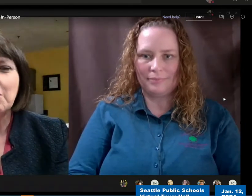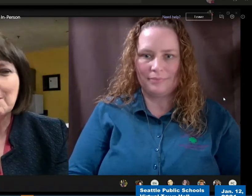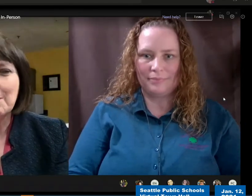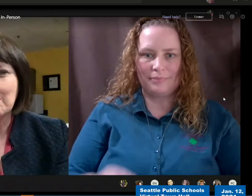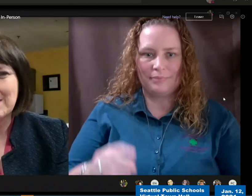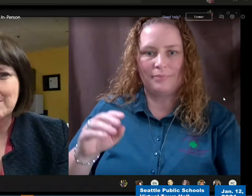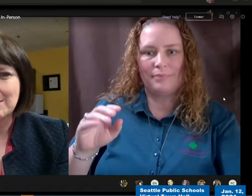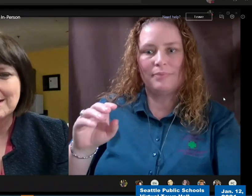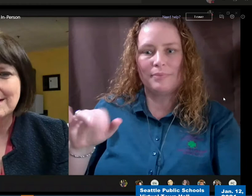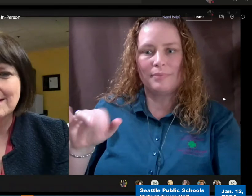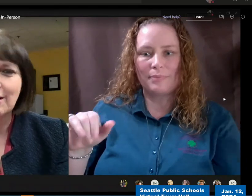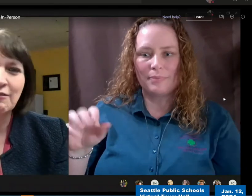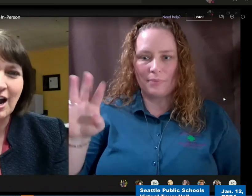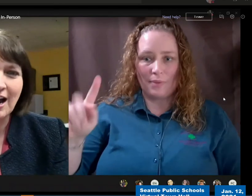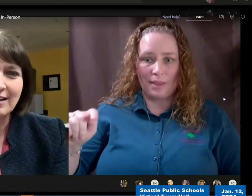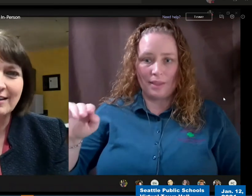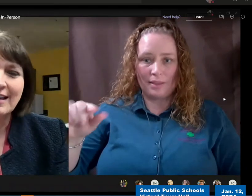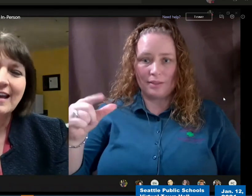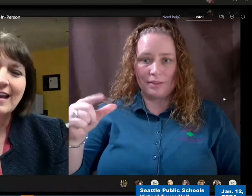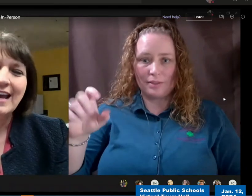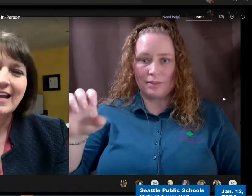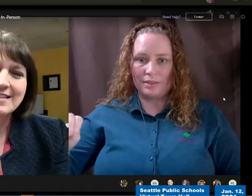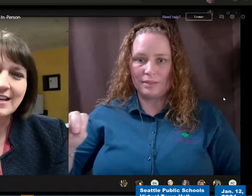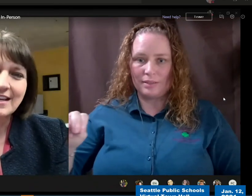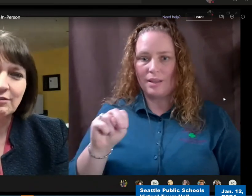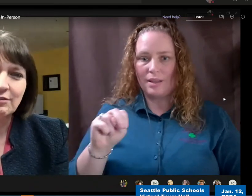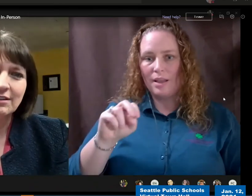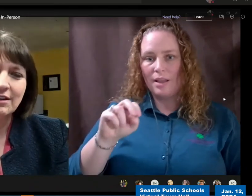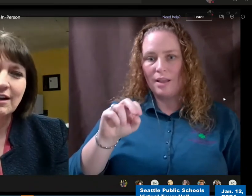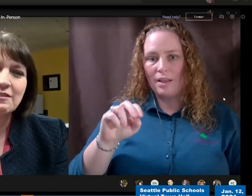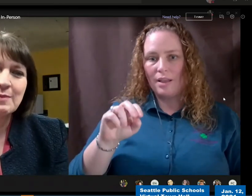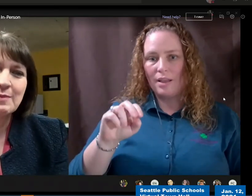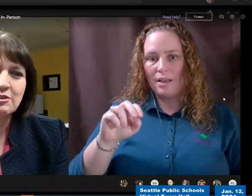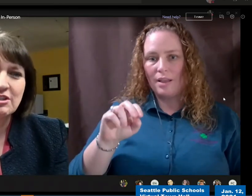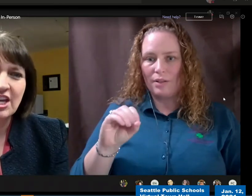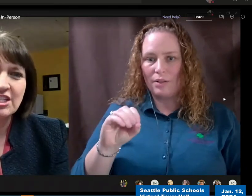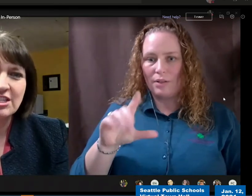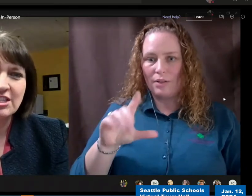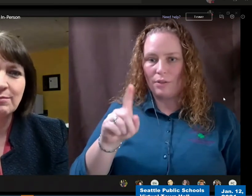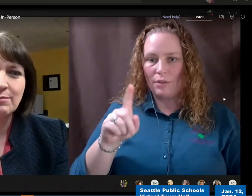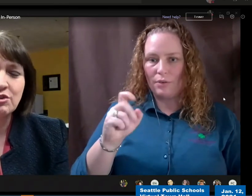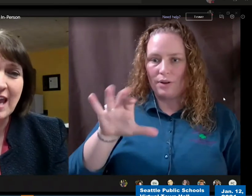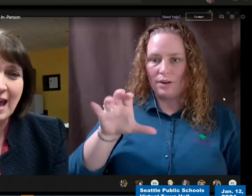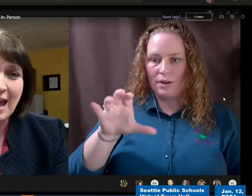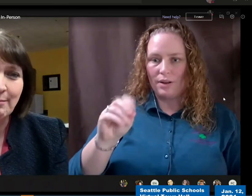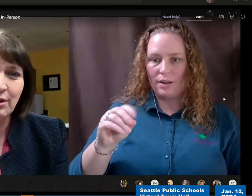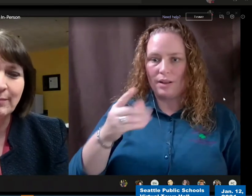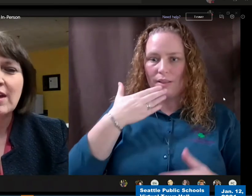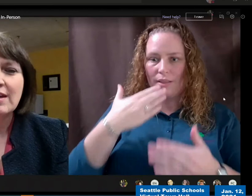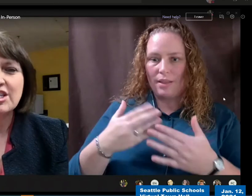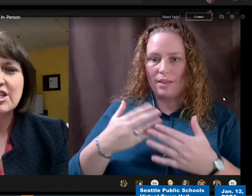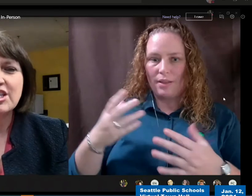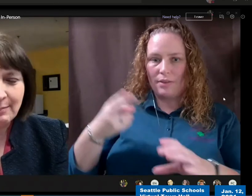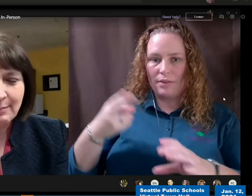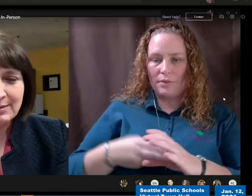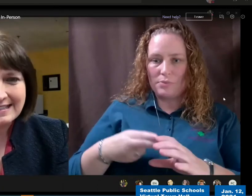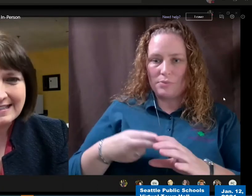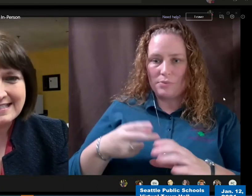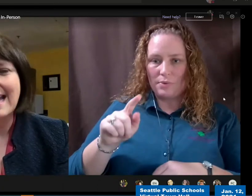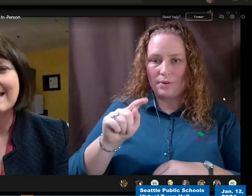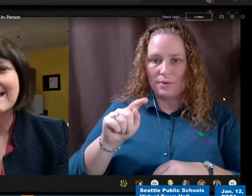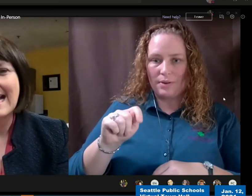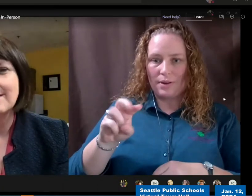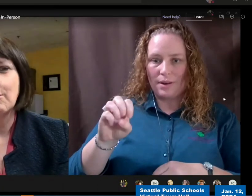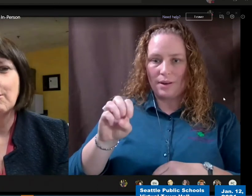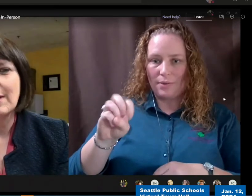of Human Resources, Clover Codd, and Executive Director of Special Education, Patricia Campbell, to share updates